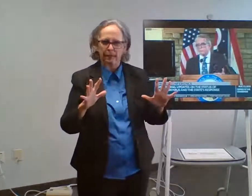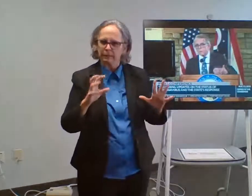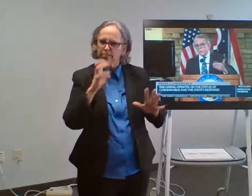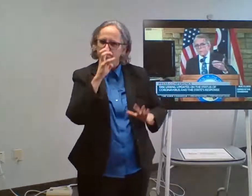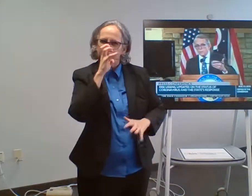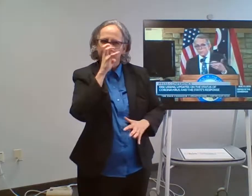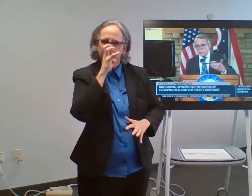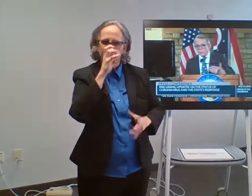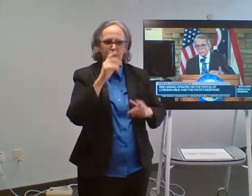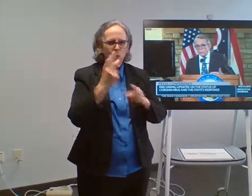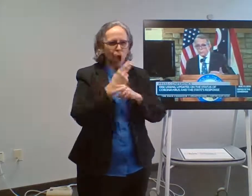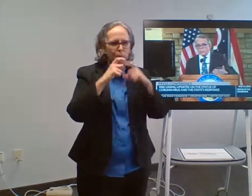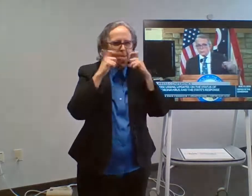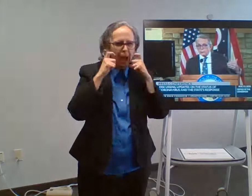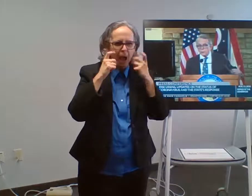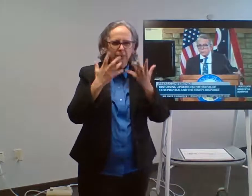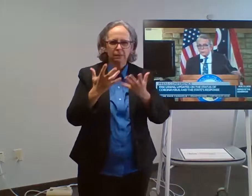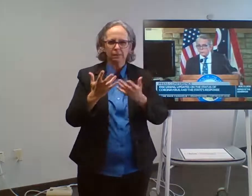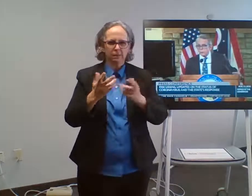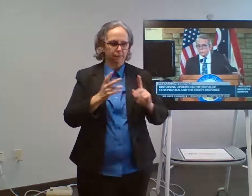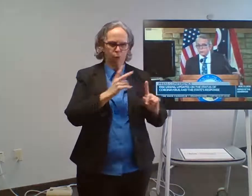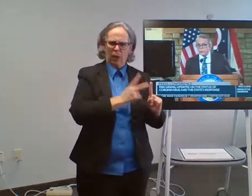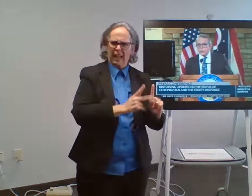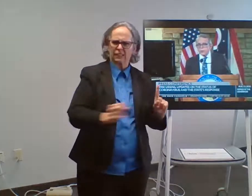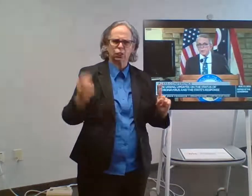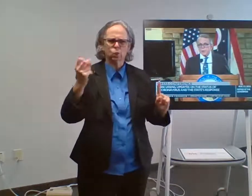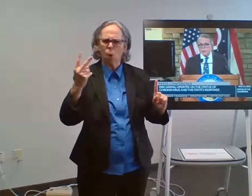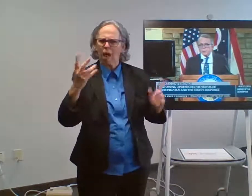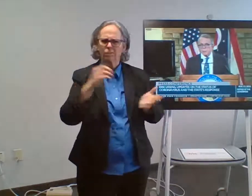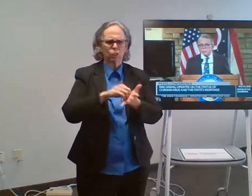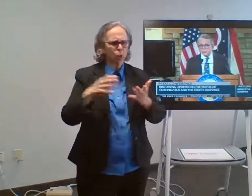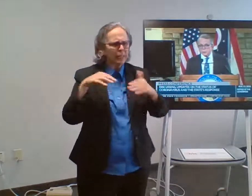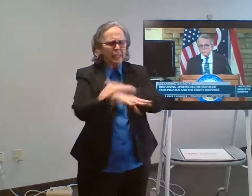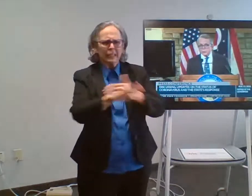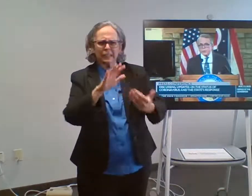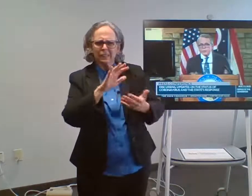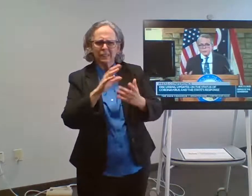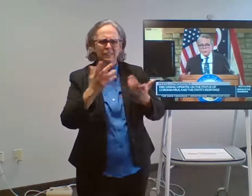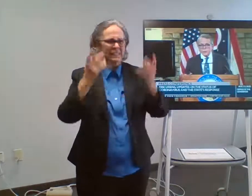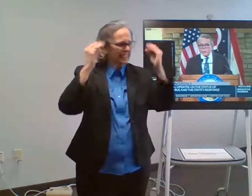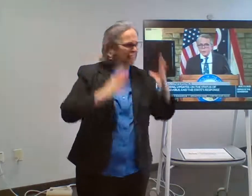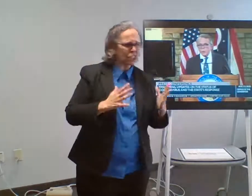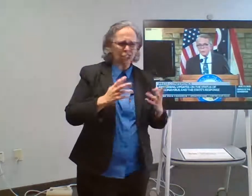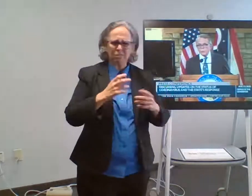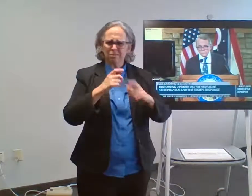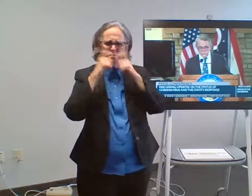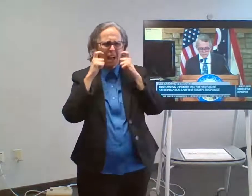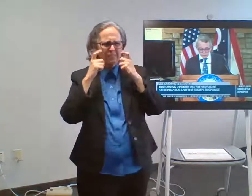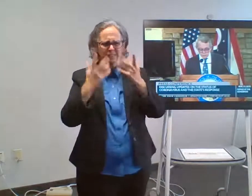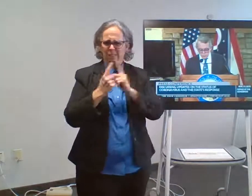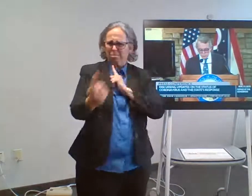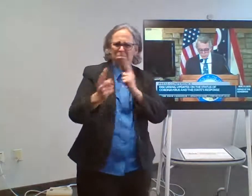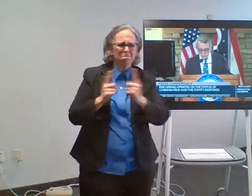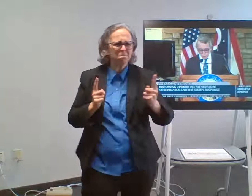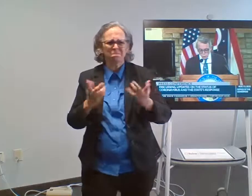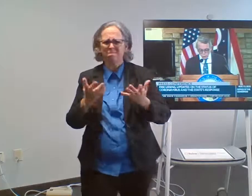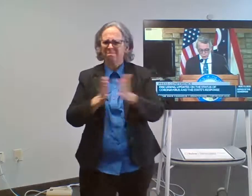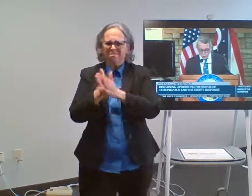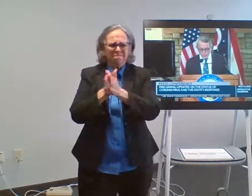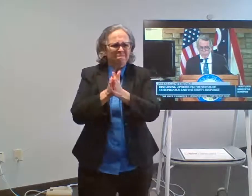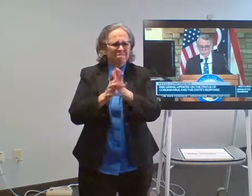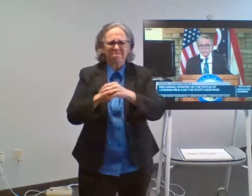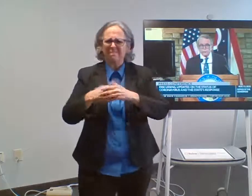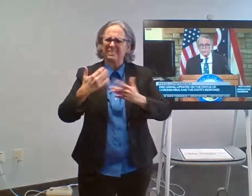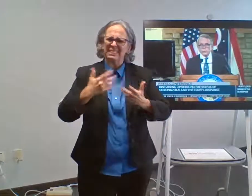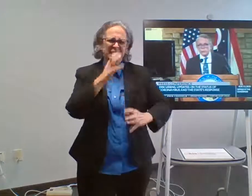school, both the teachers as well as the students, social distancing, all of these things. And we're